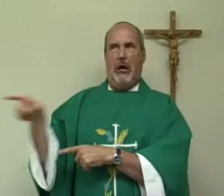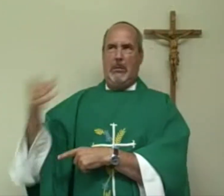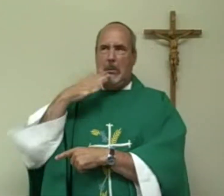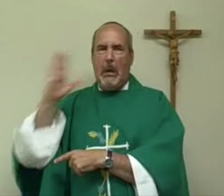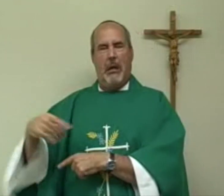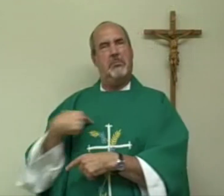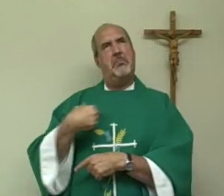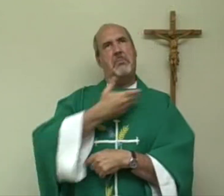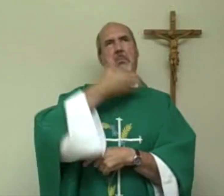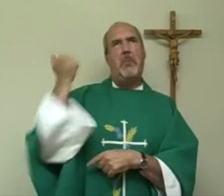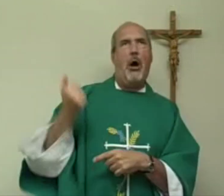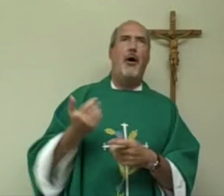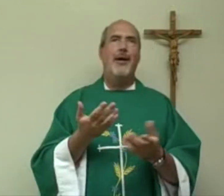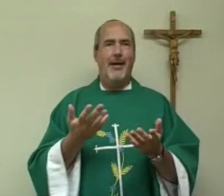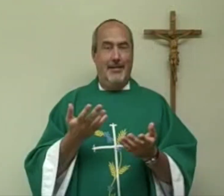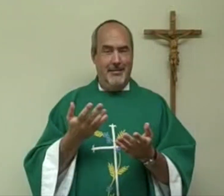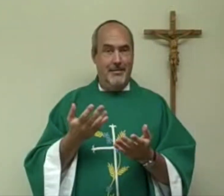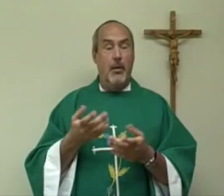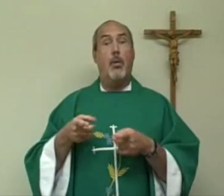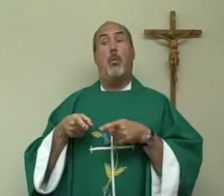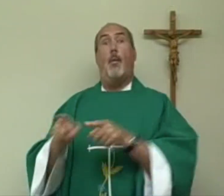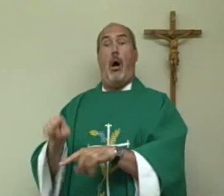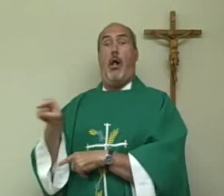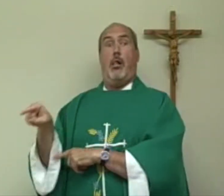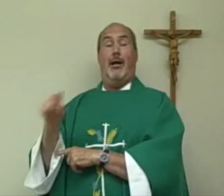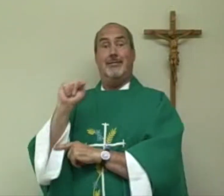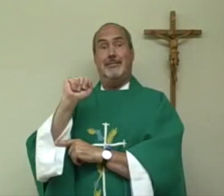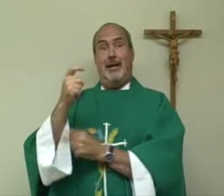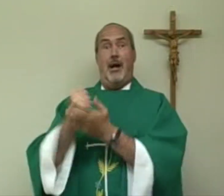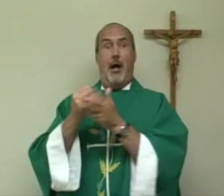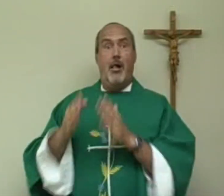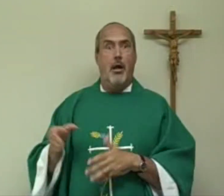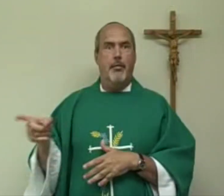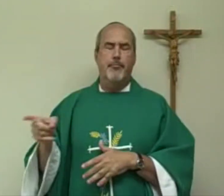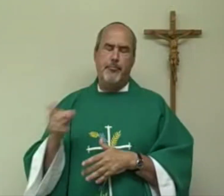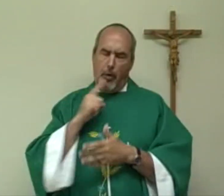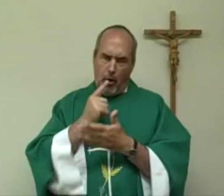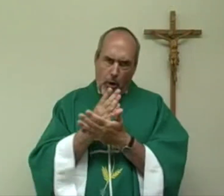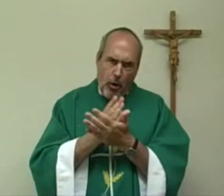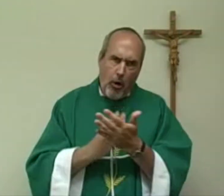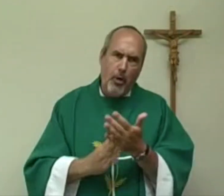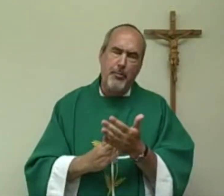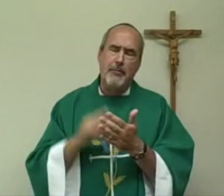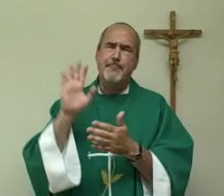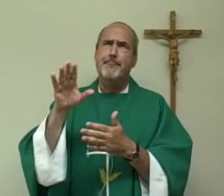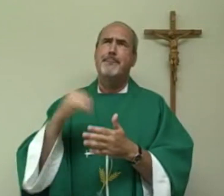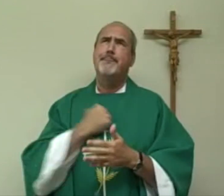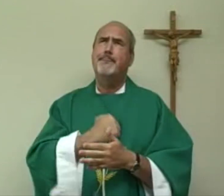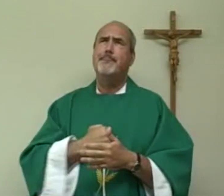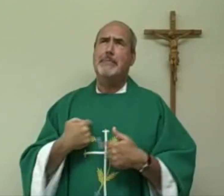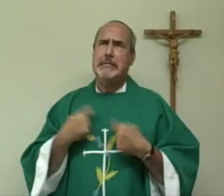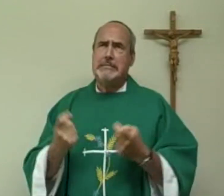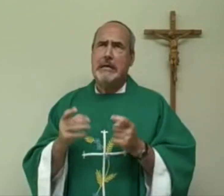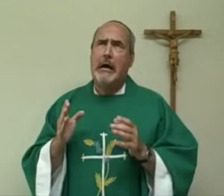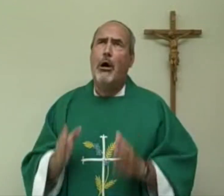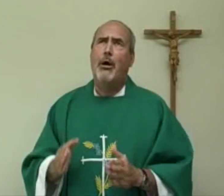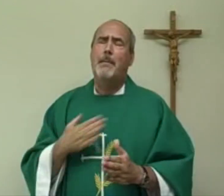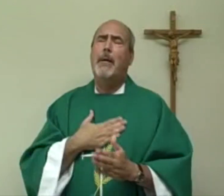that I'm not like that guy, and that I'm so much better than he is." Yet the tax collector was praying to God with such